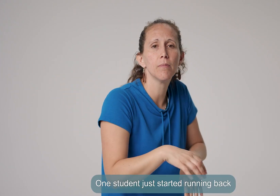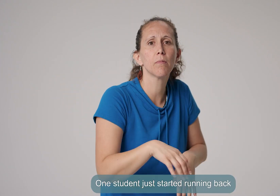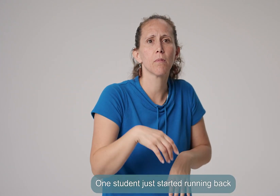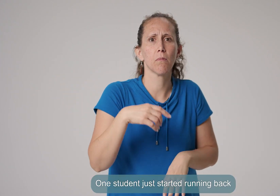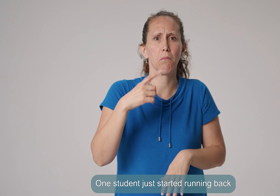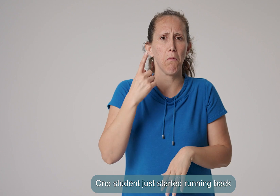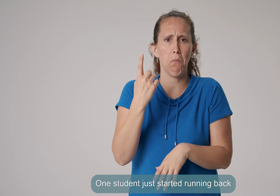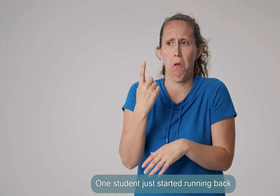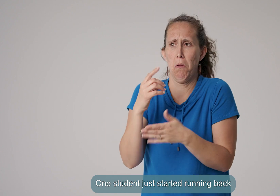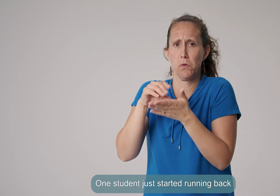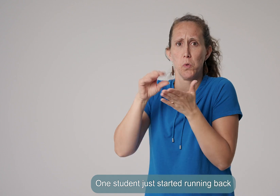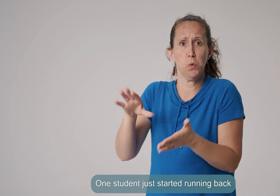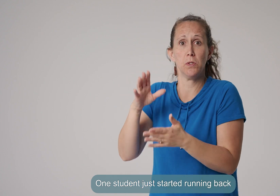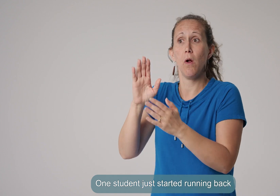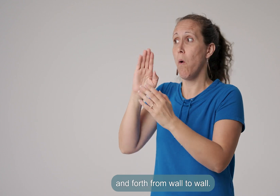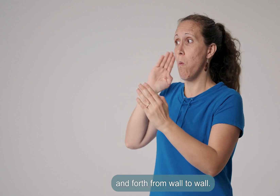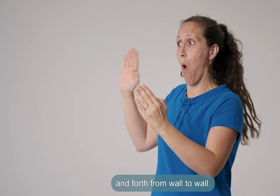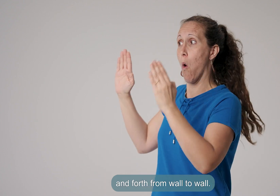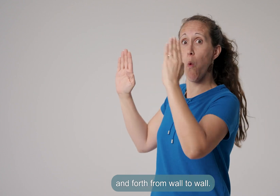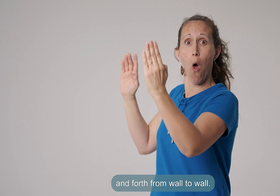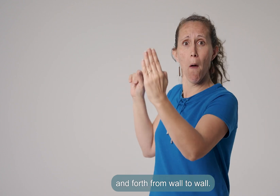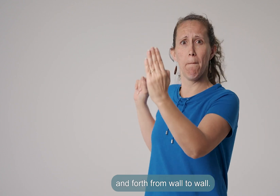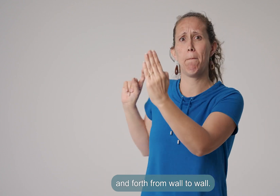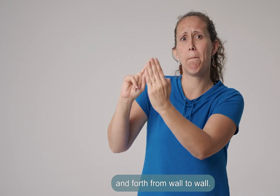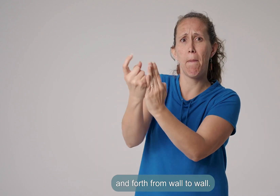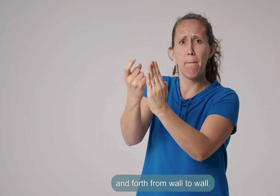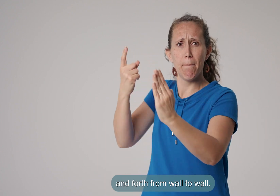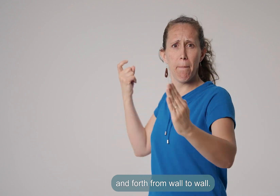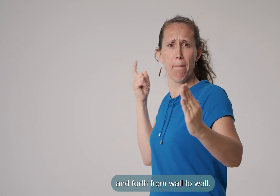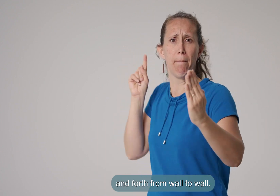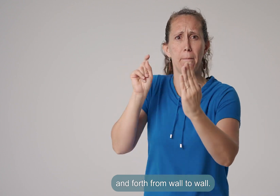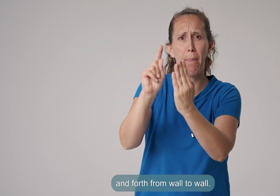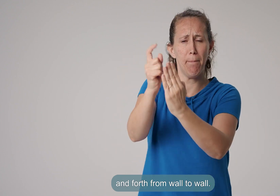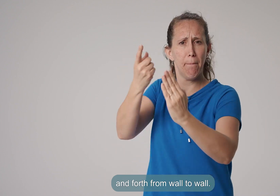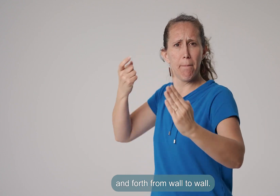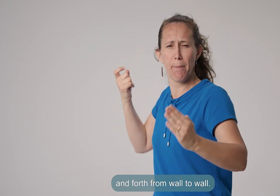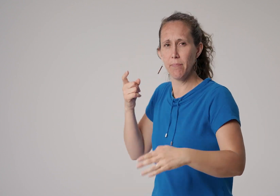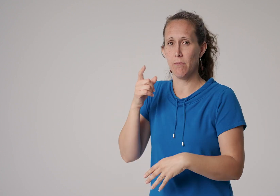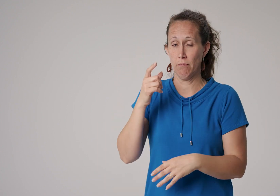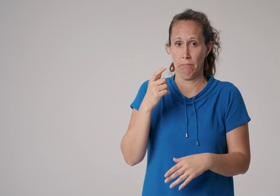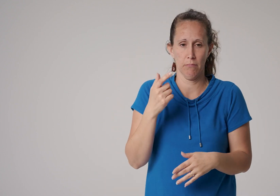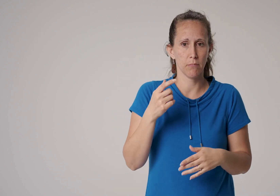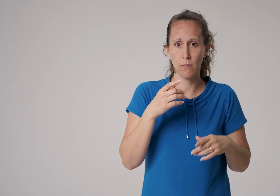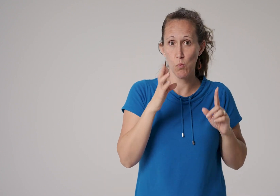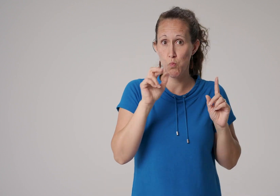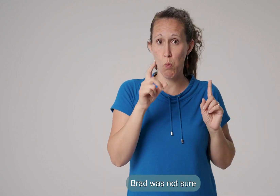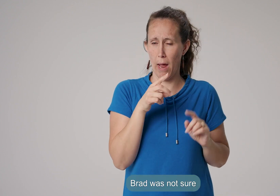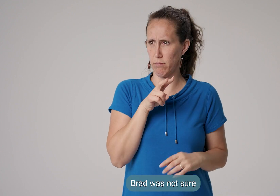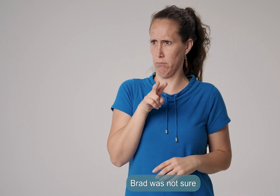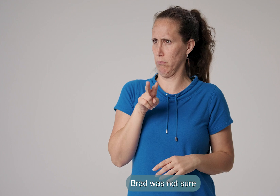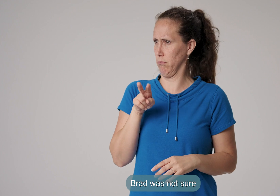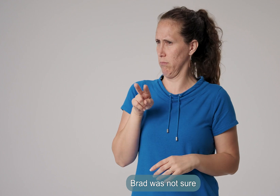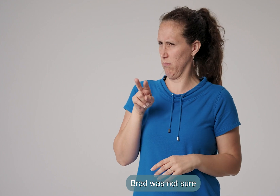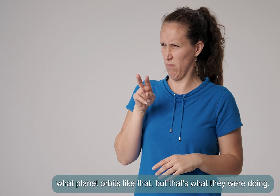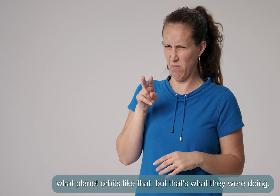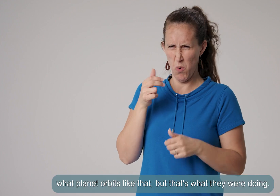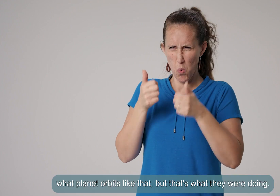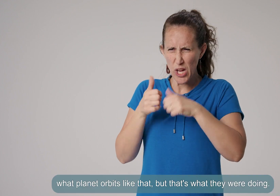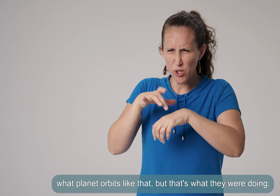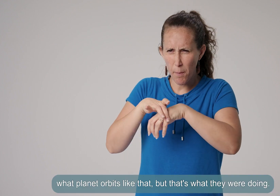One student just started running back and forth from wall to wall. Brad was not sure what planet